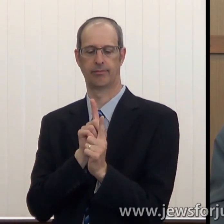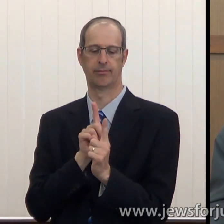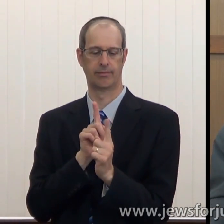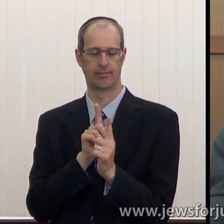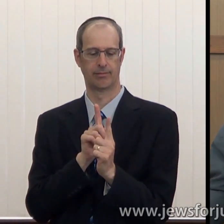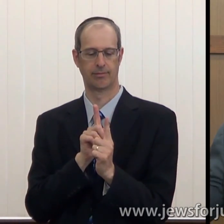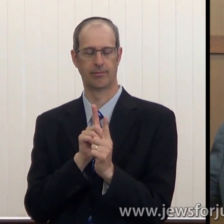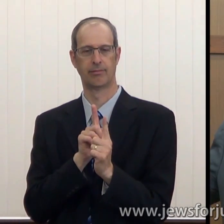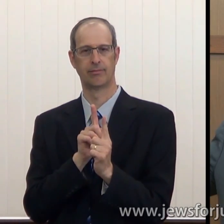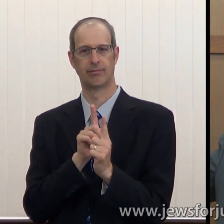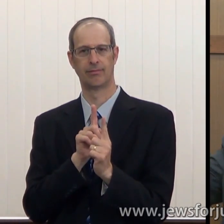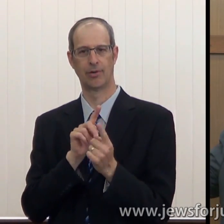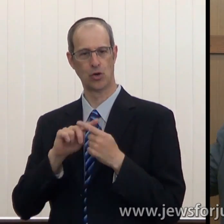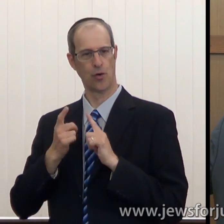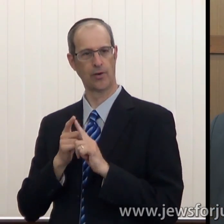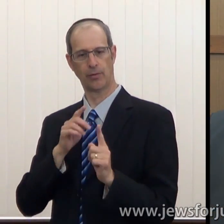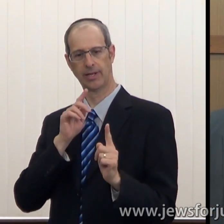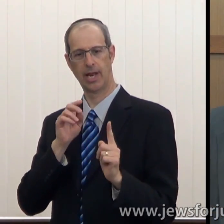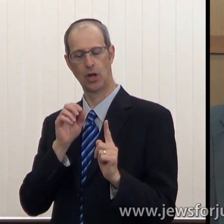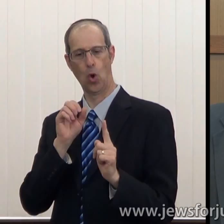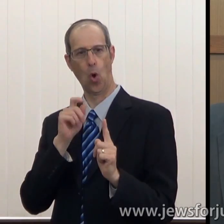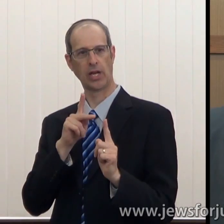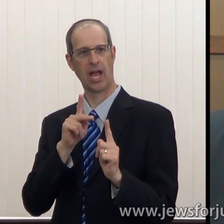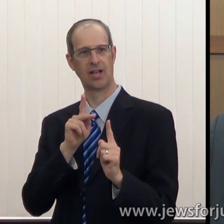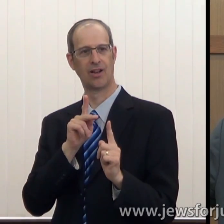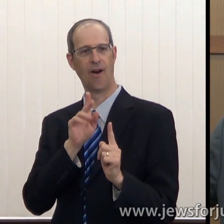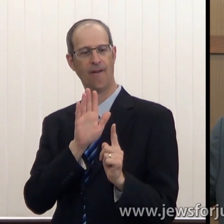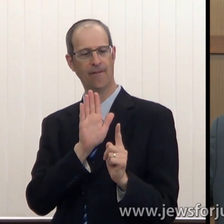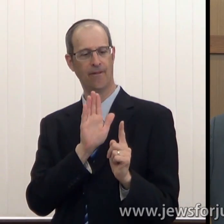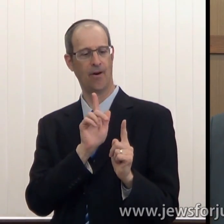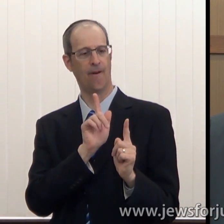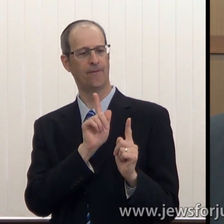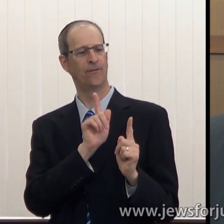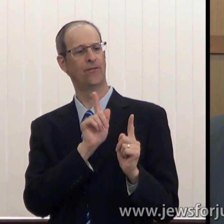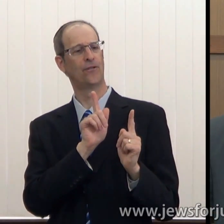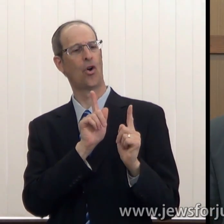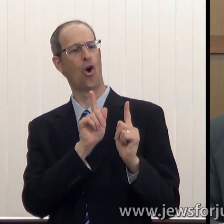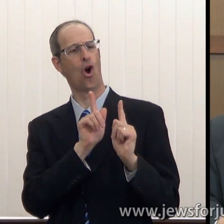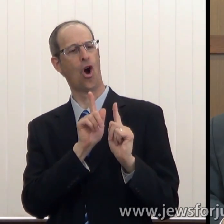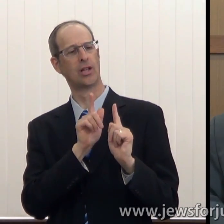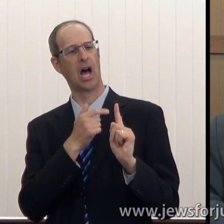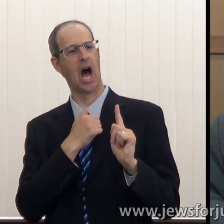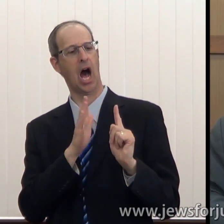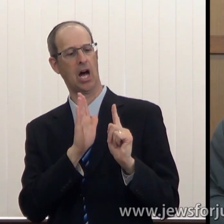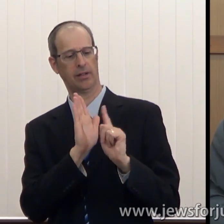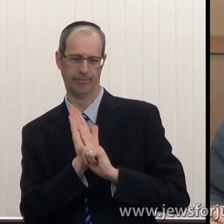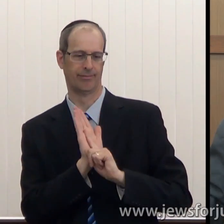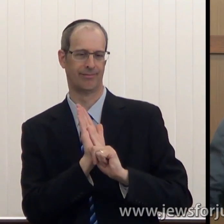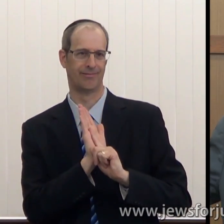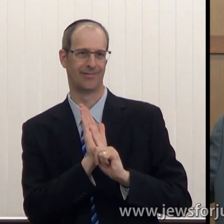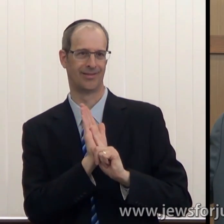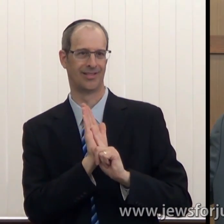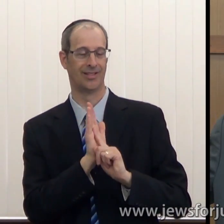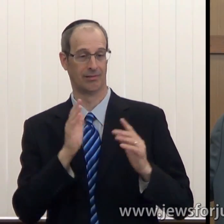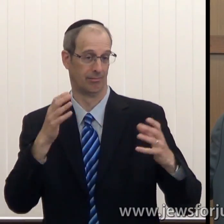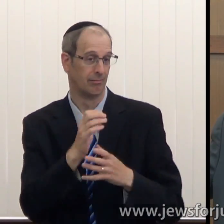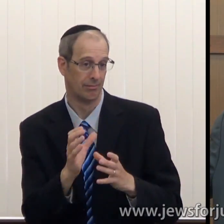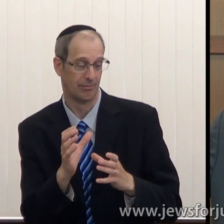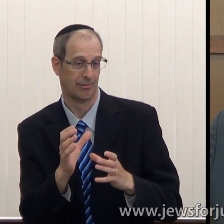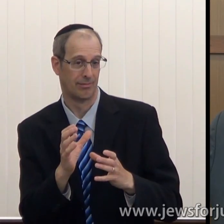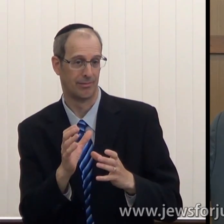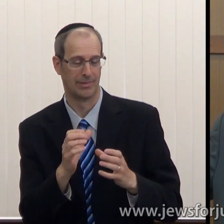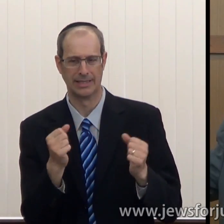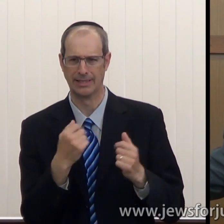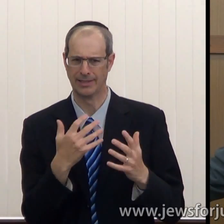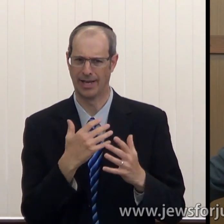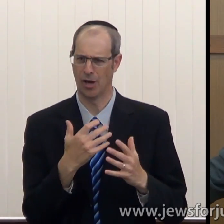your friend would say, okay, fall back and I'm going to catch you. Now, it's a little bit scary. You know, I'm going to fall back